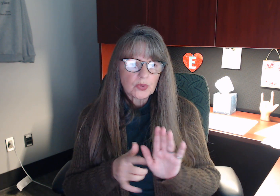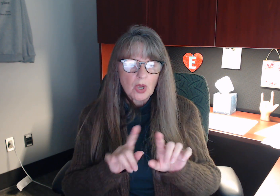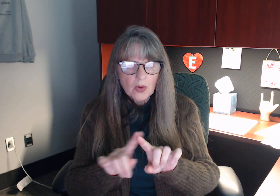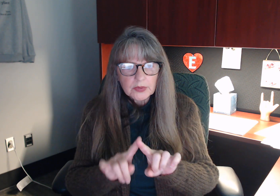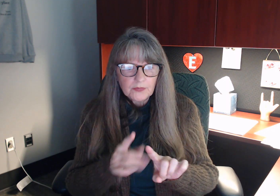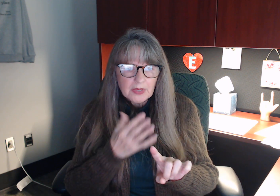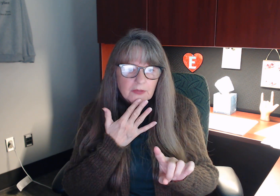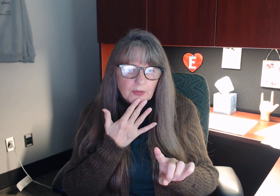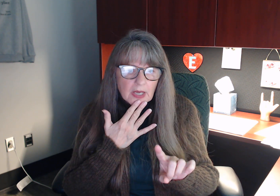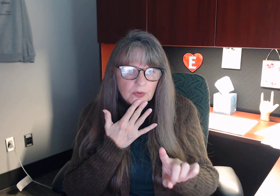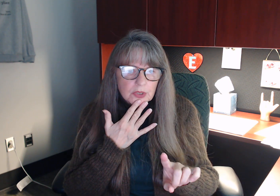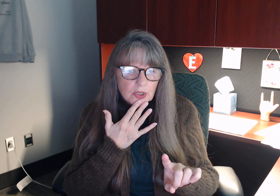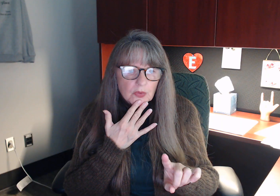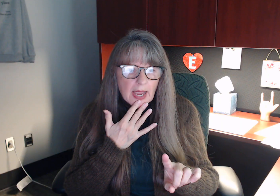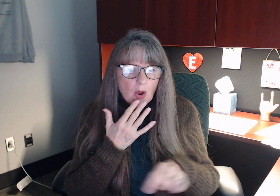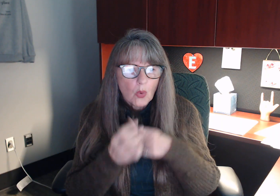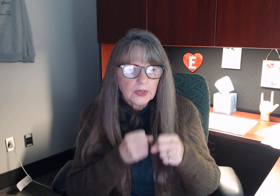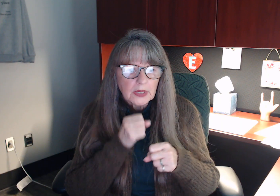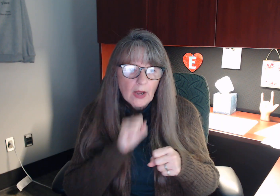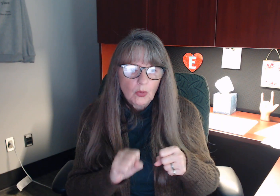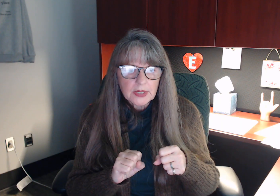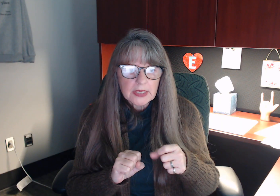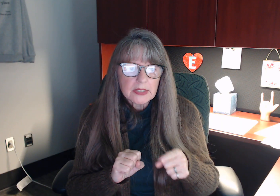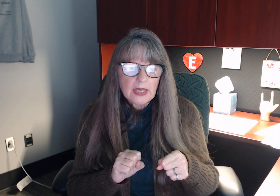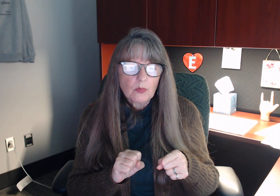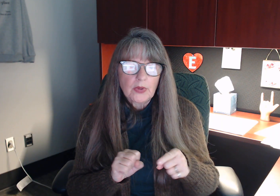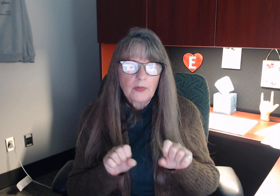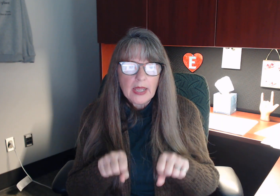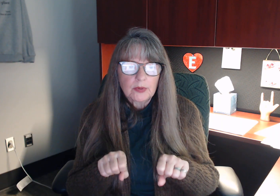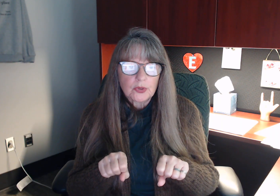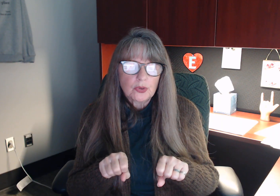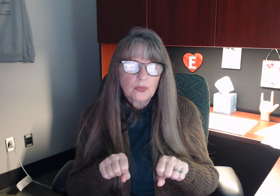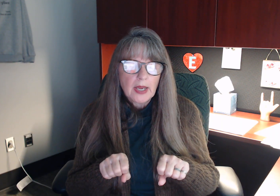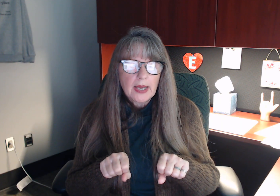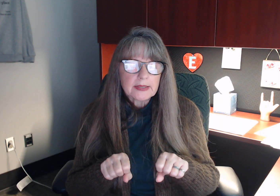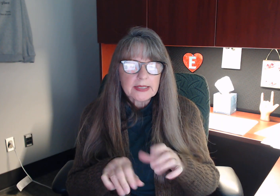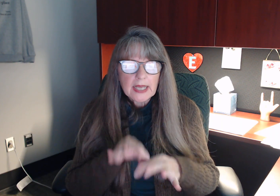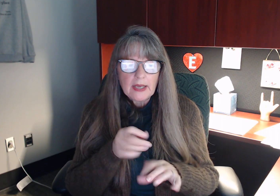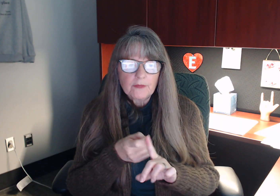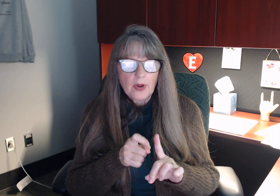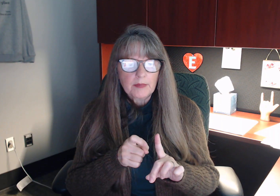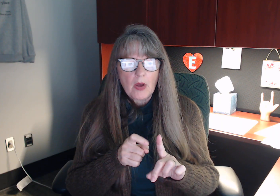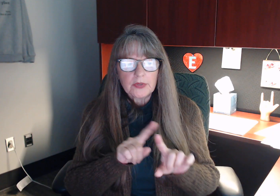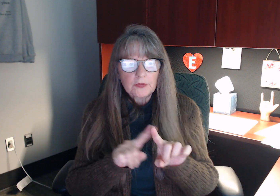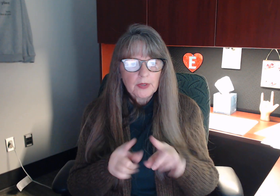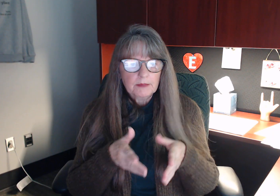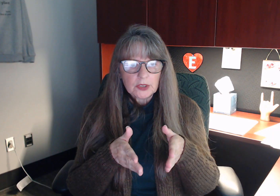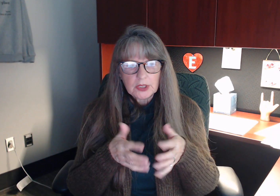all the different colors. It shows how old it is, and where they were able to detect that from all the different